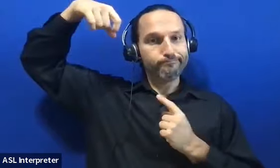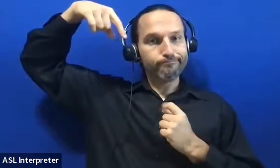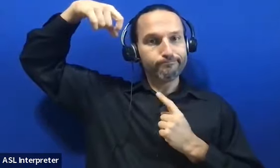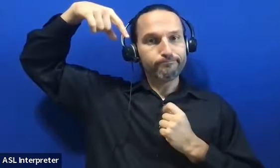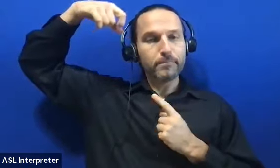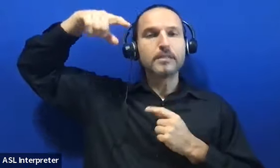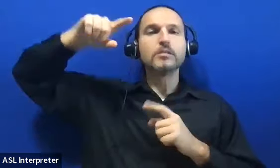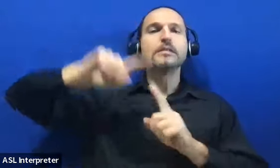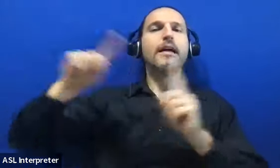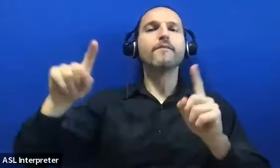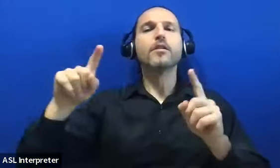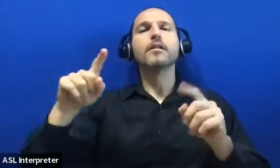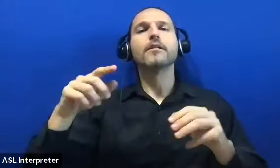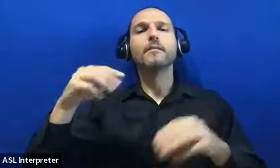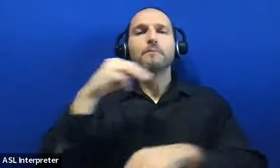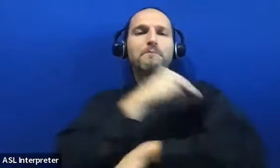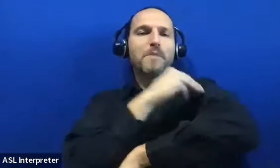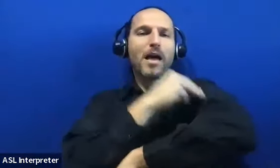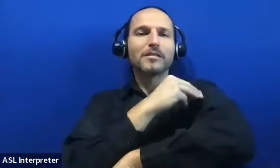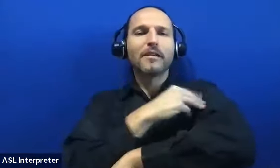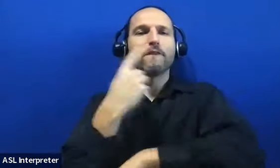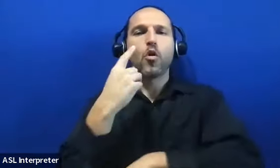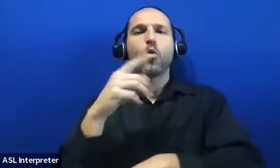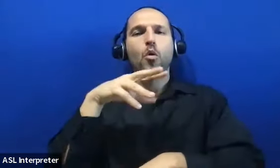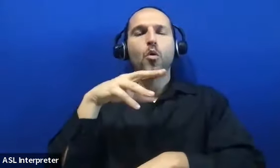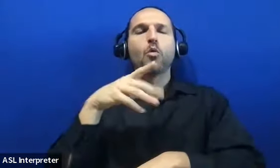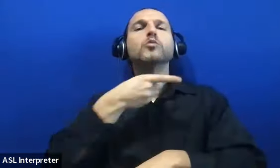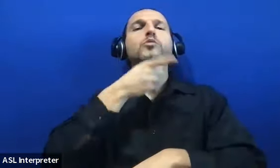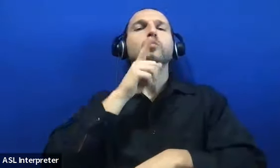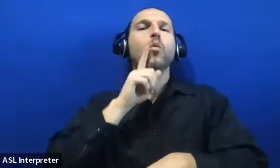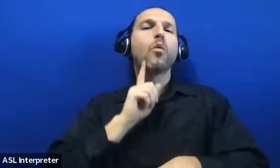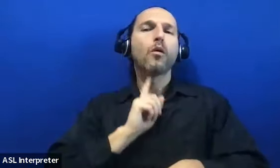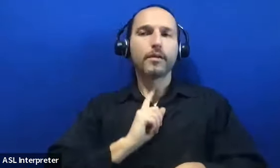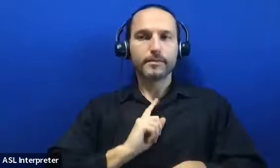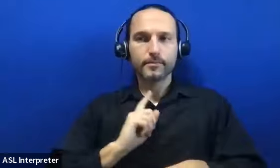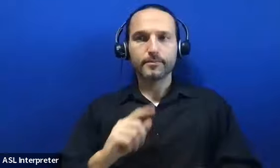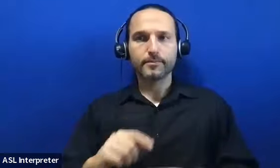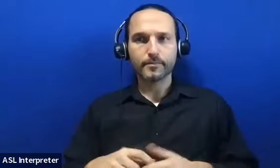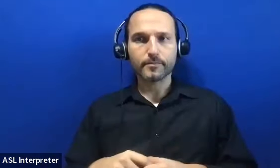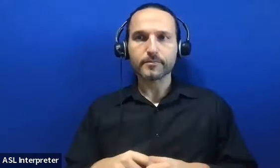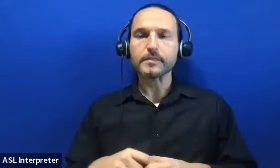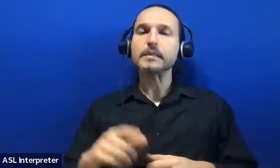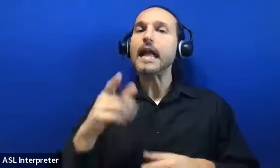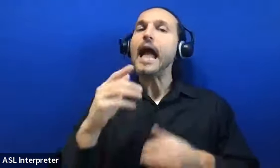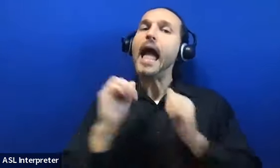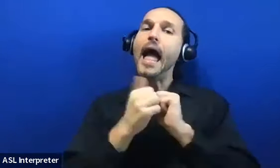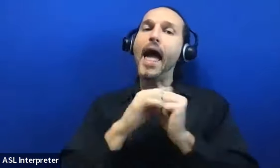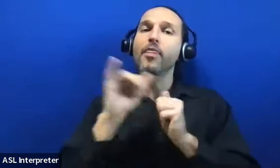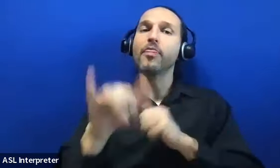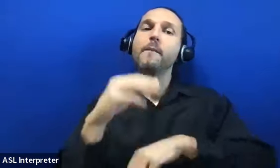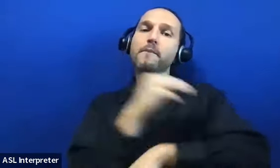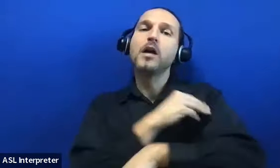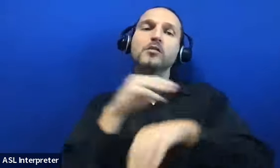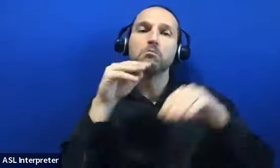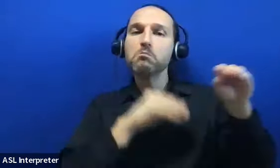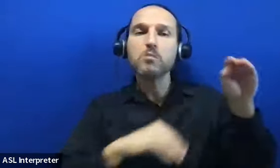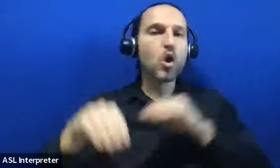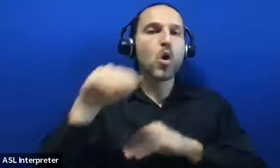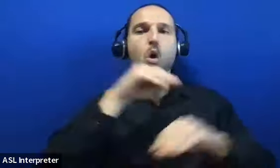swallowing muscles, and they also send information not just to help the muscles move, but to help the